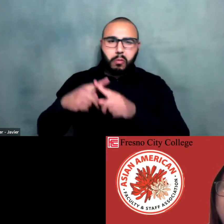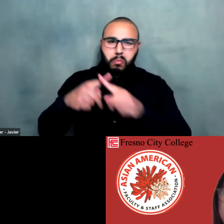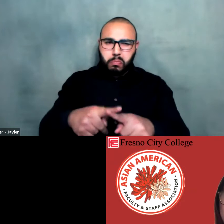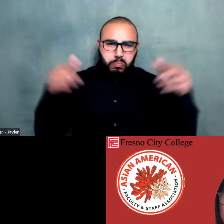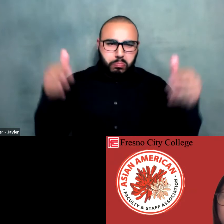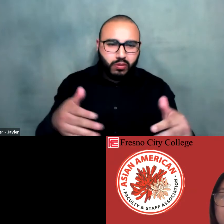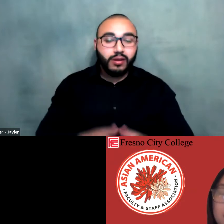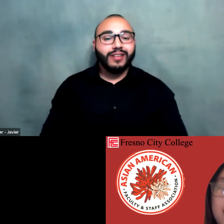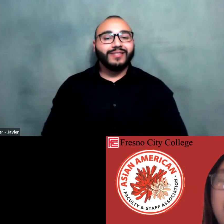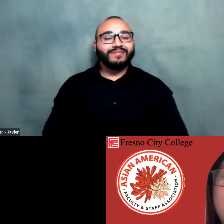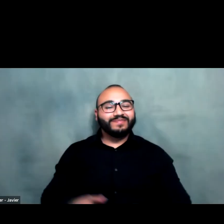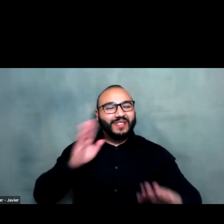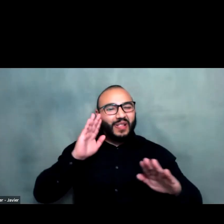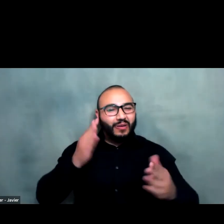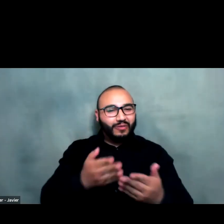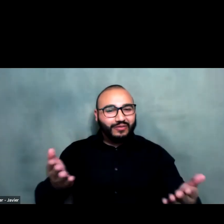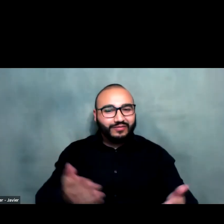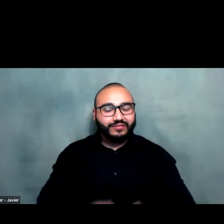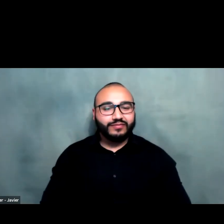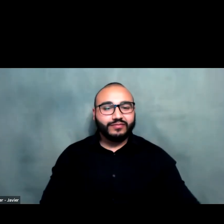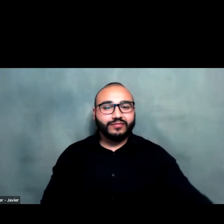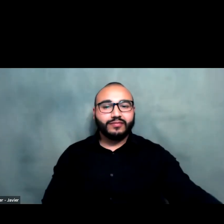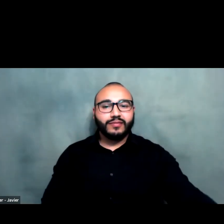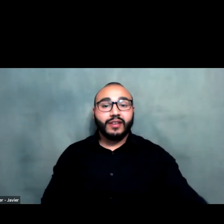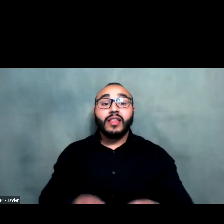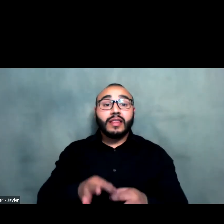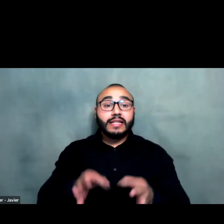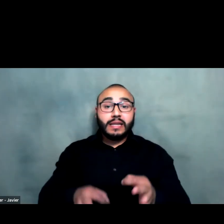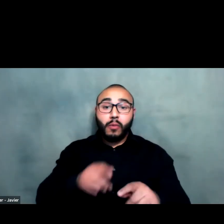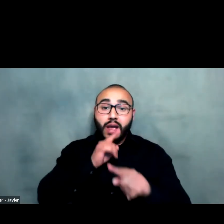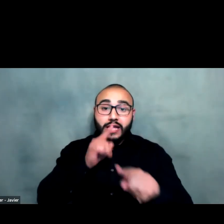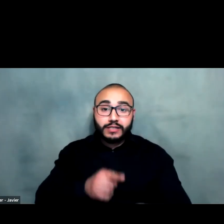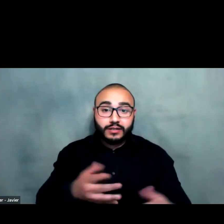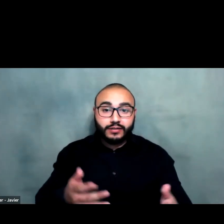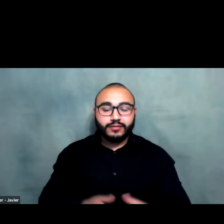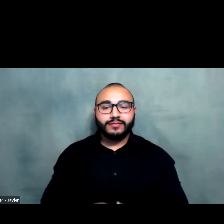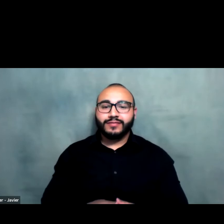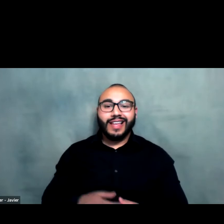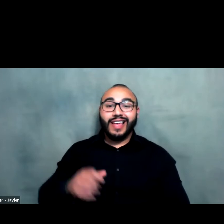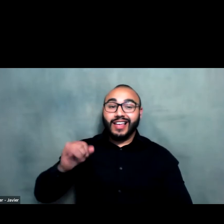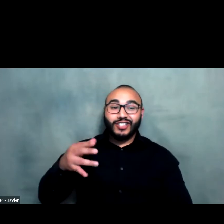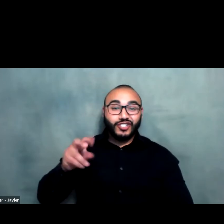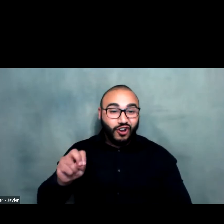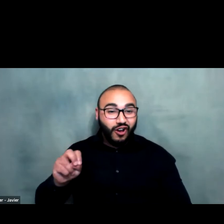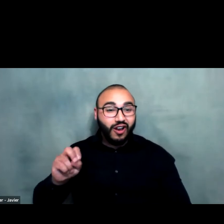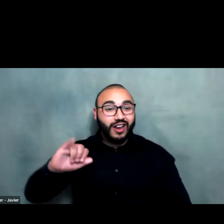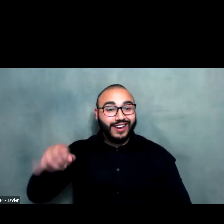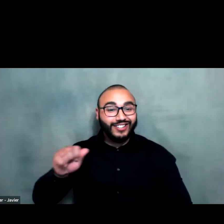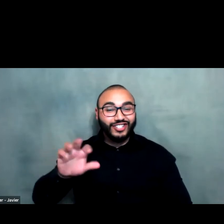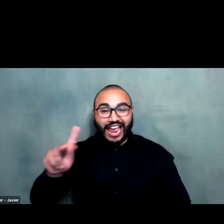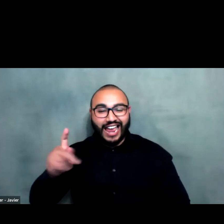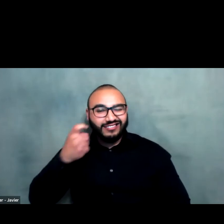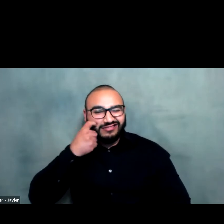Hi, hello everyone. Well, the simple answer is, as John and Jack has mentioned